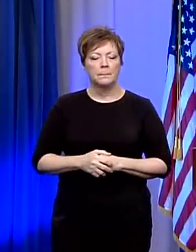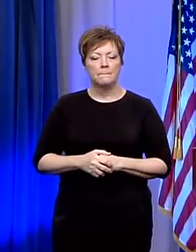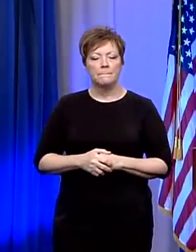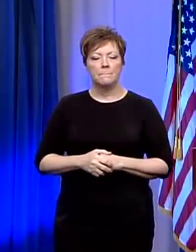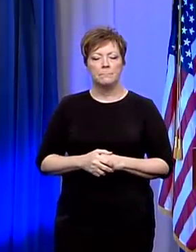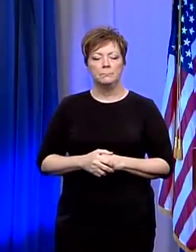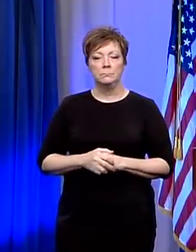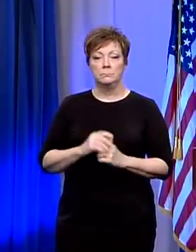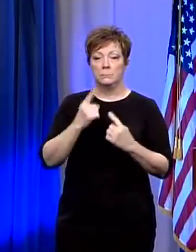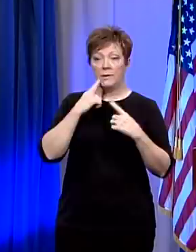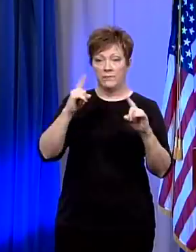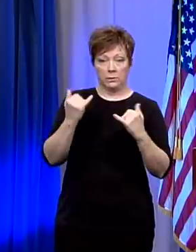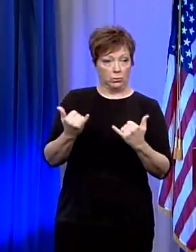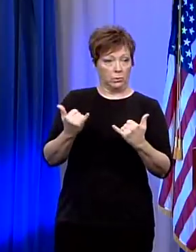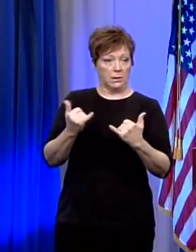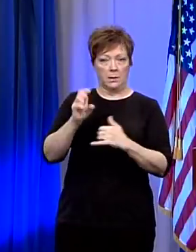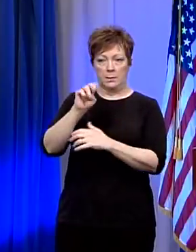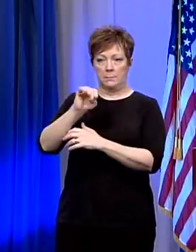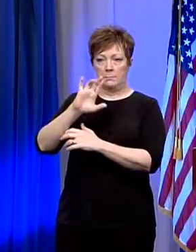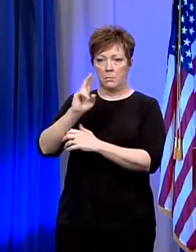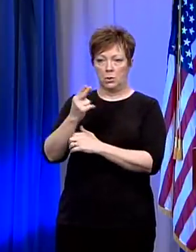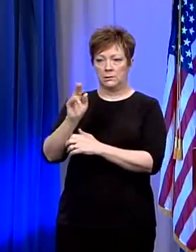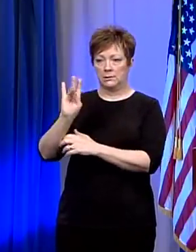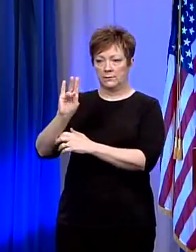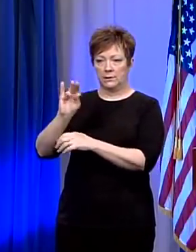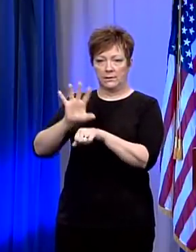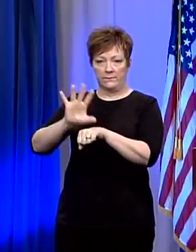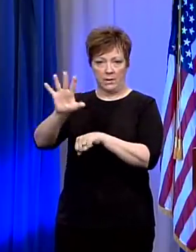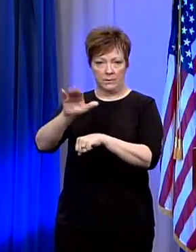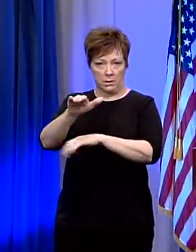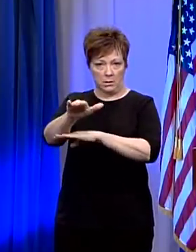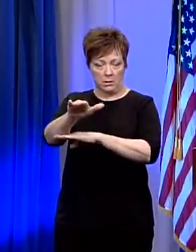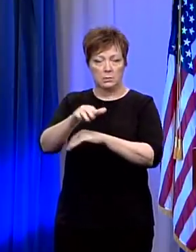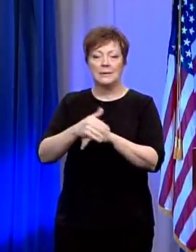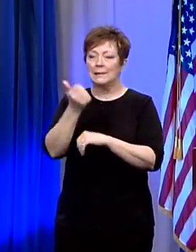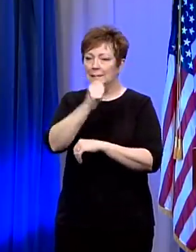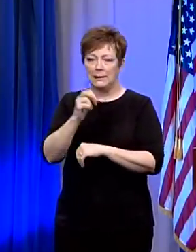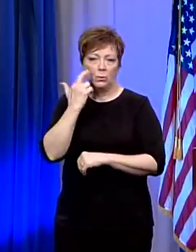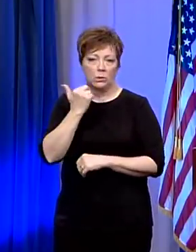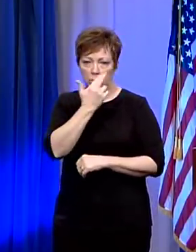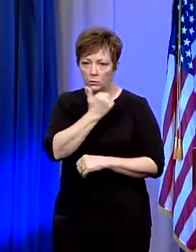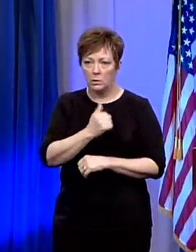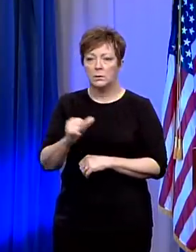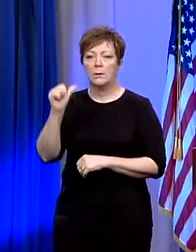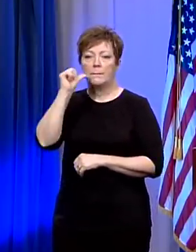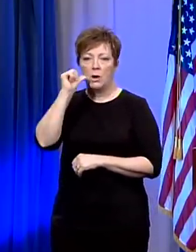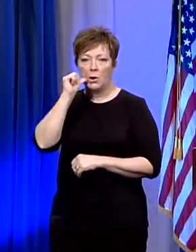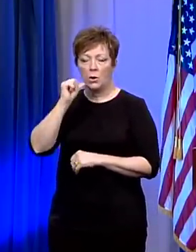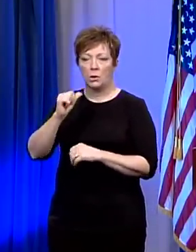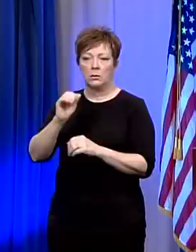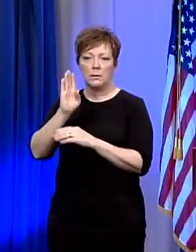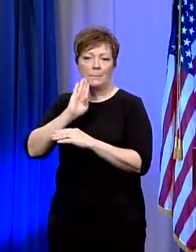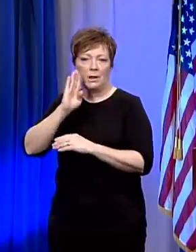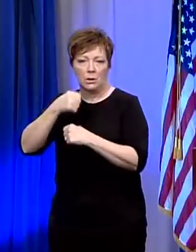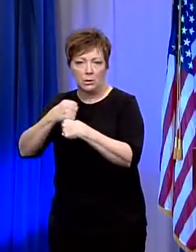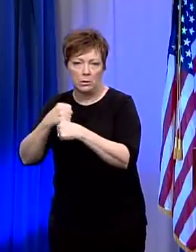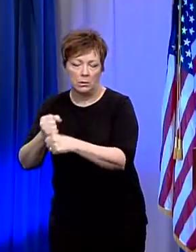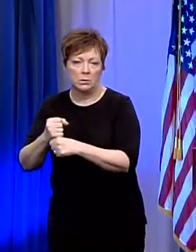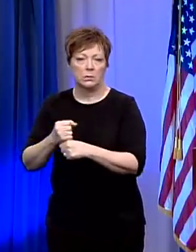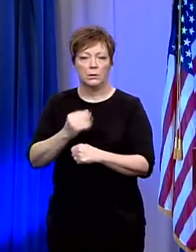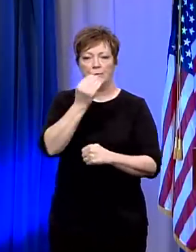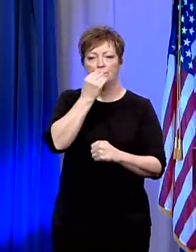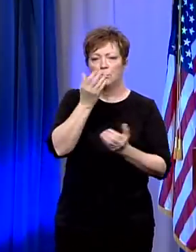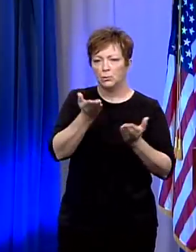And then effective today, March 17th at 5 p.m. today, any restaurant, bar, brewery, or priority Category 3 food